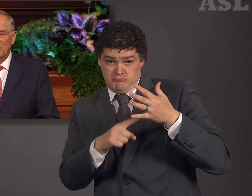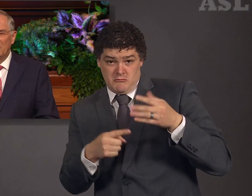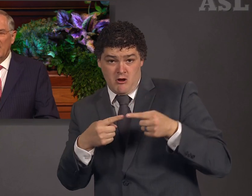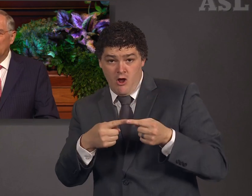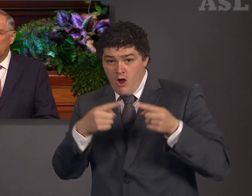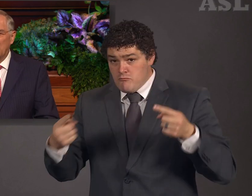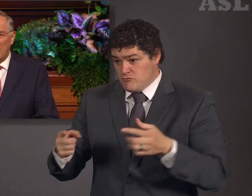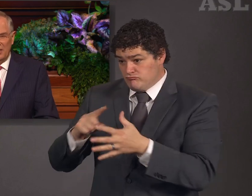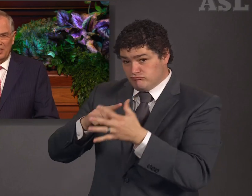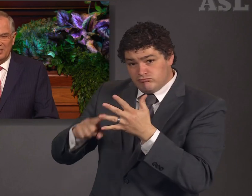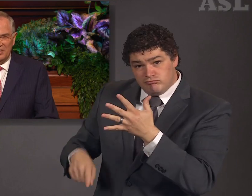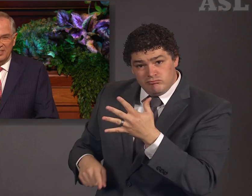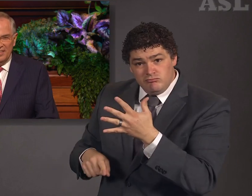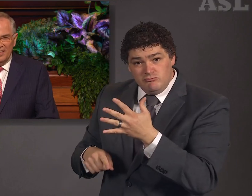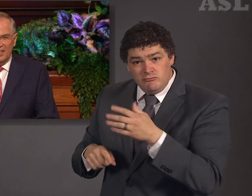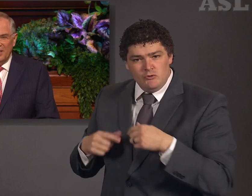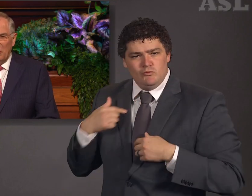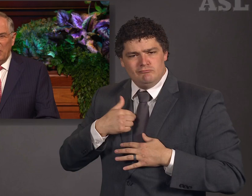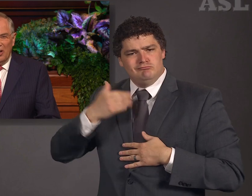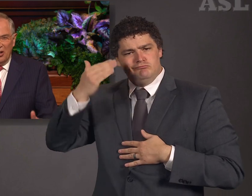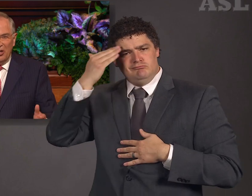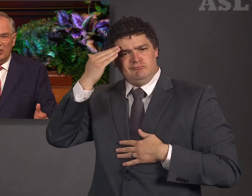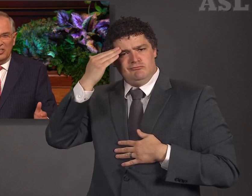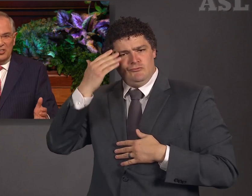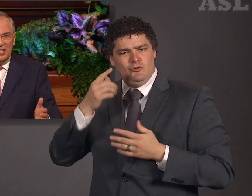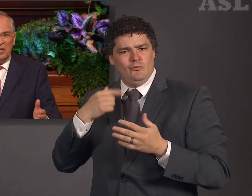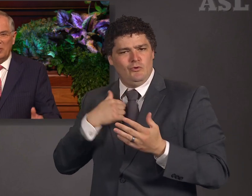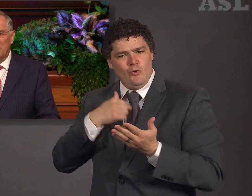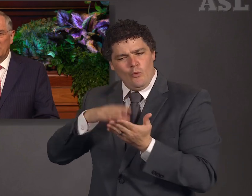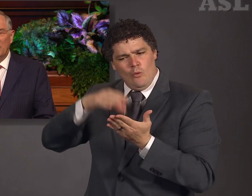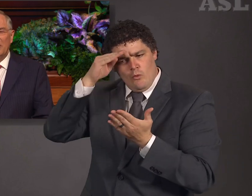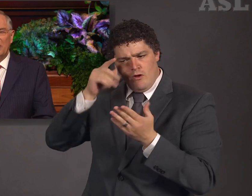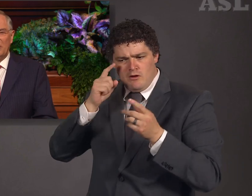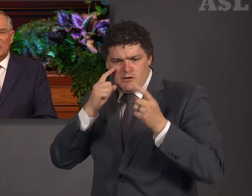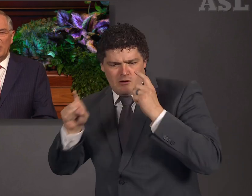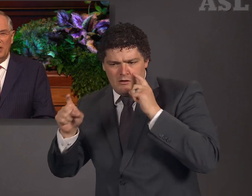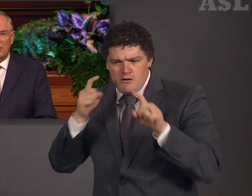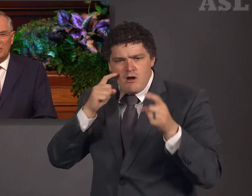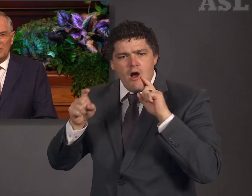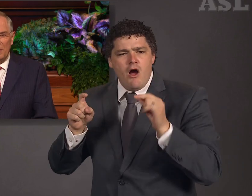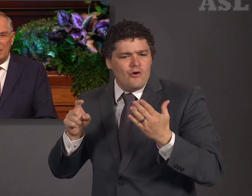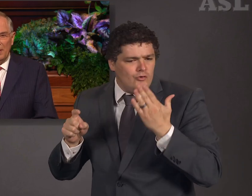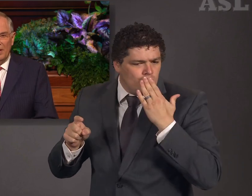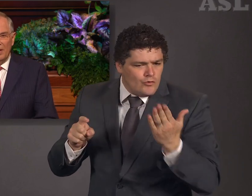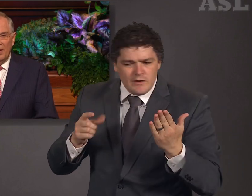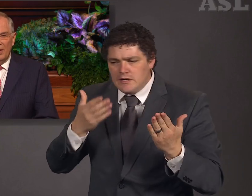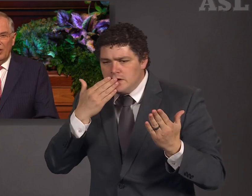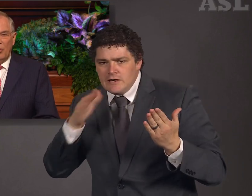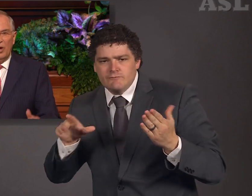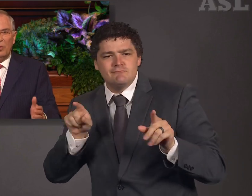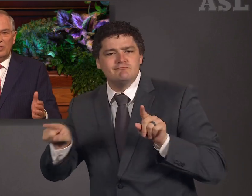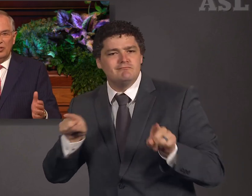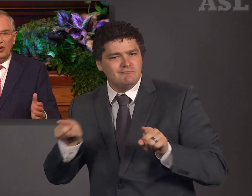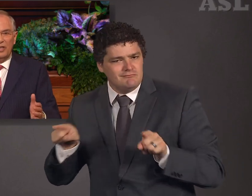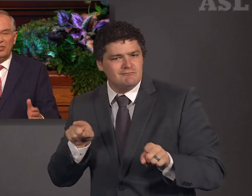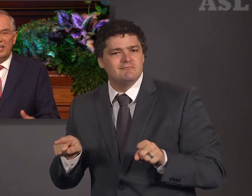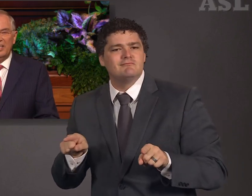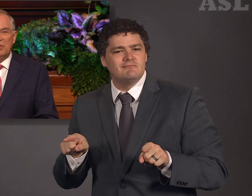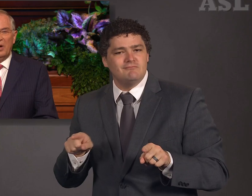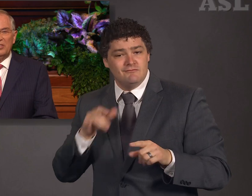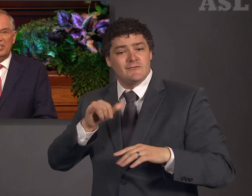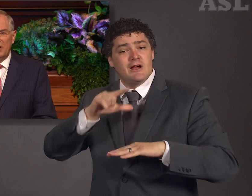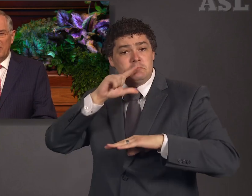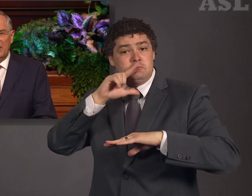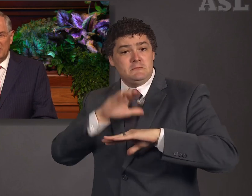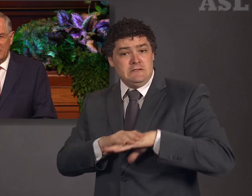Opposition should not surprise us. We learn to distinguish good from evil. We rejoice in